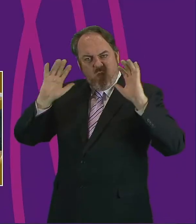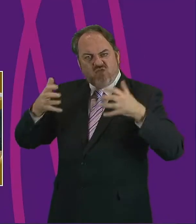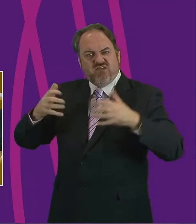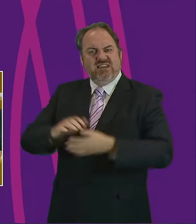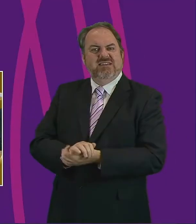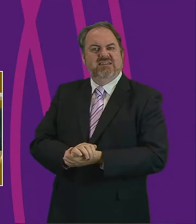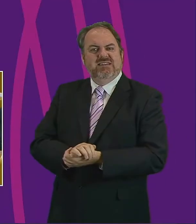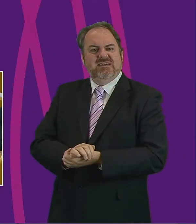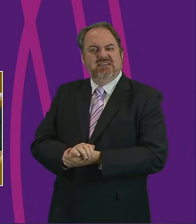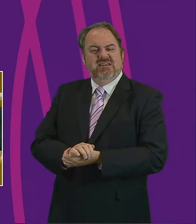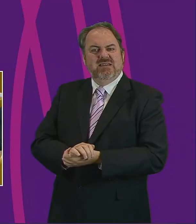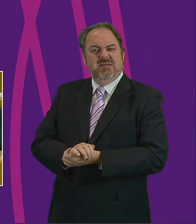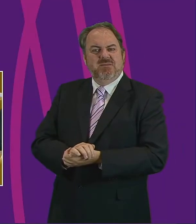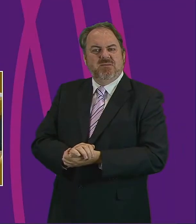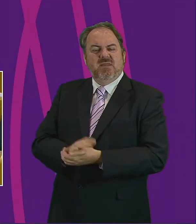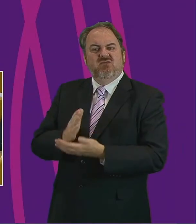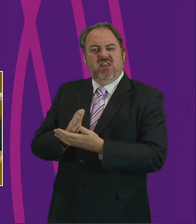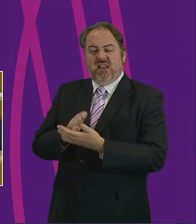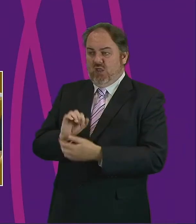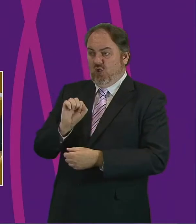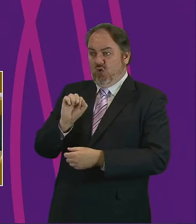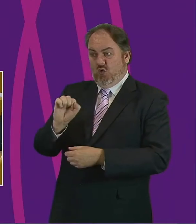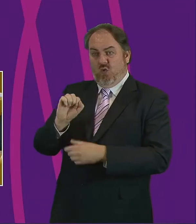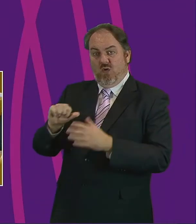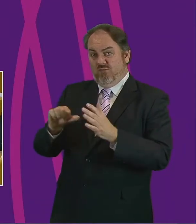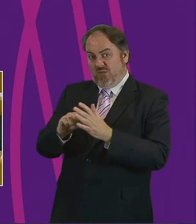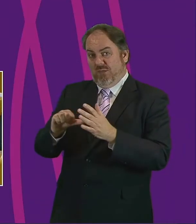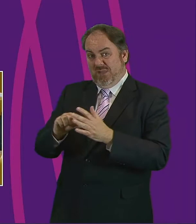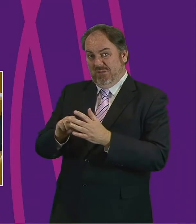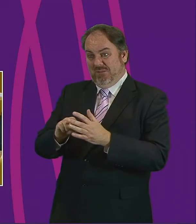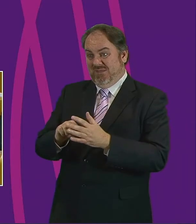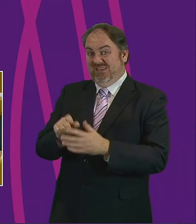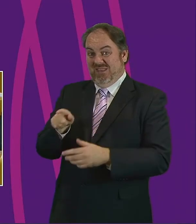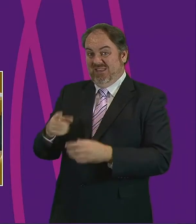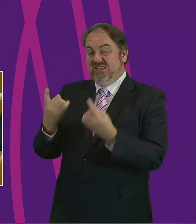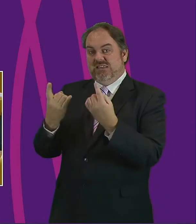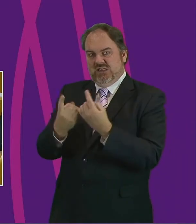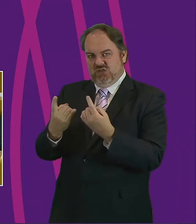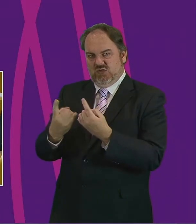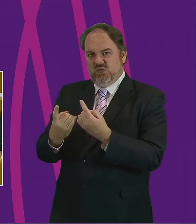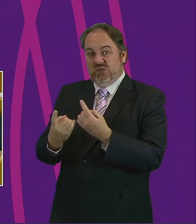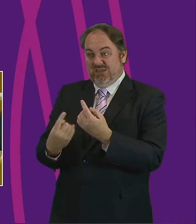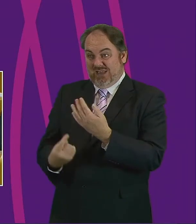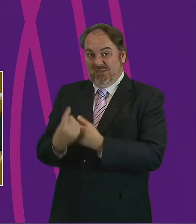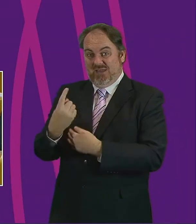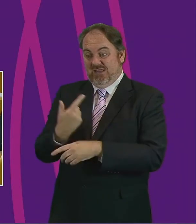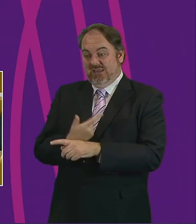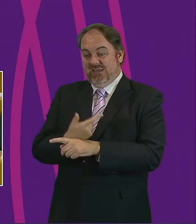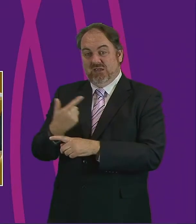And the problem is, for the First Minister, is that this is an issue that's coming up next week. People are going back to